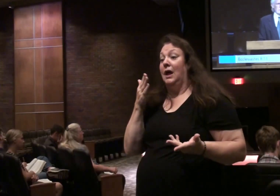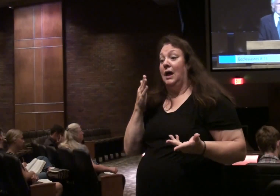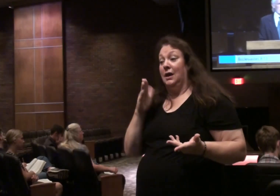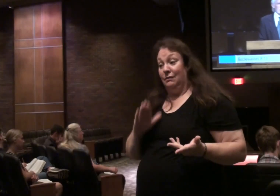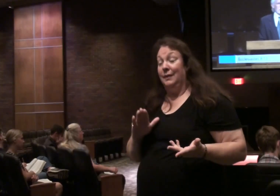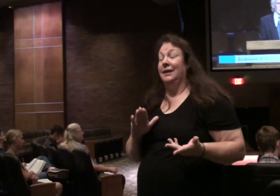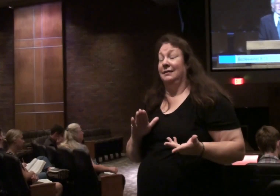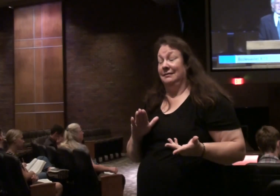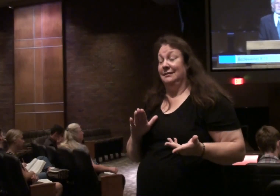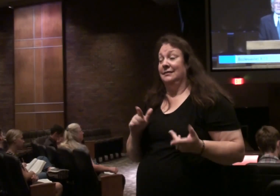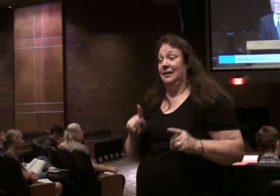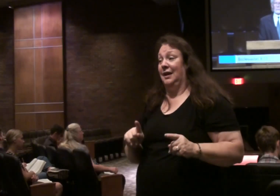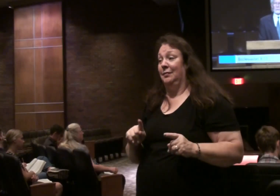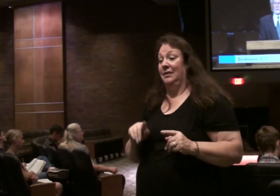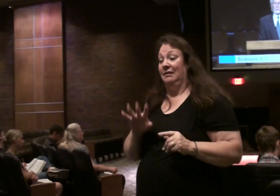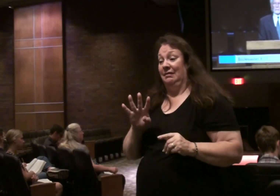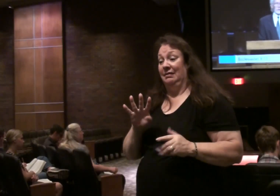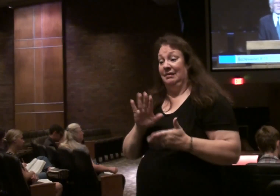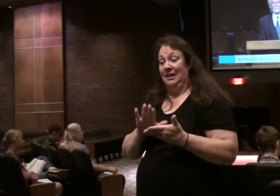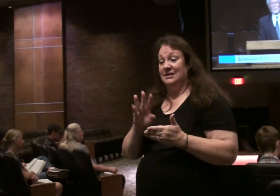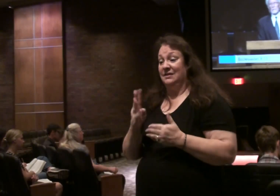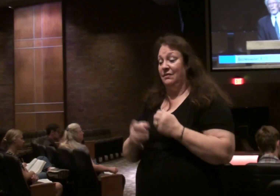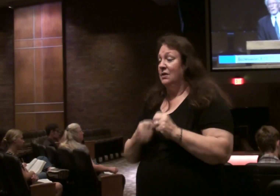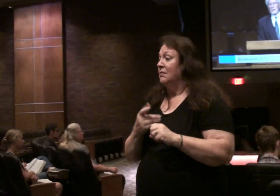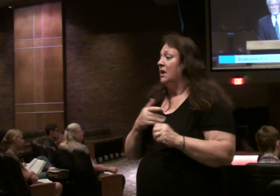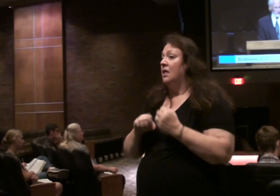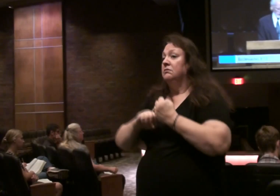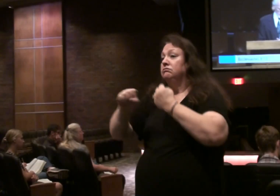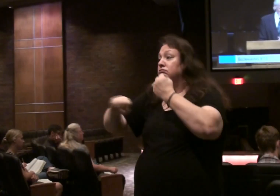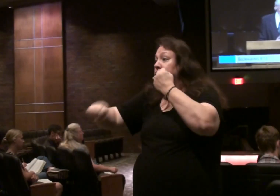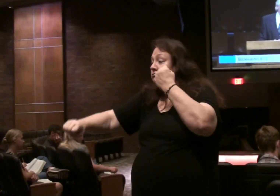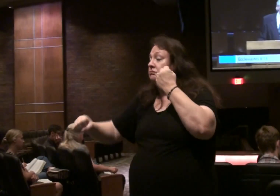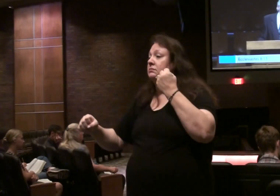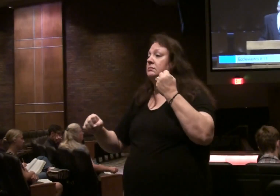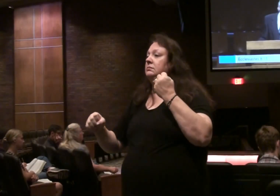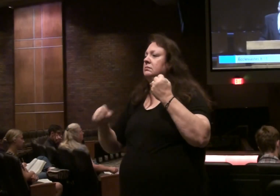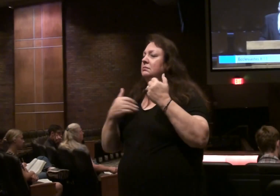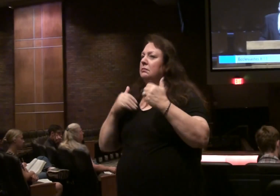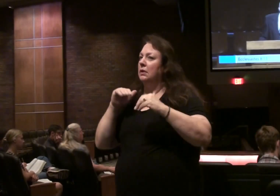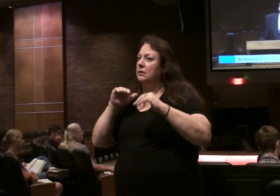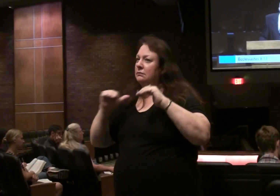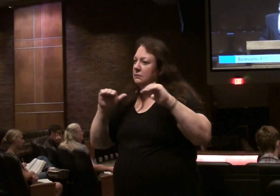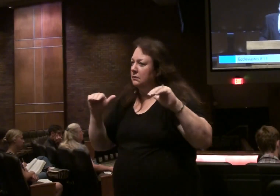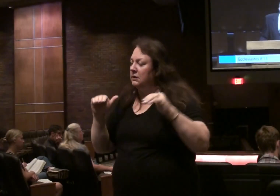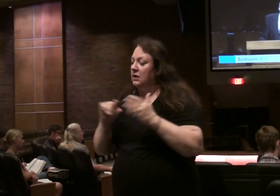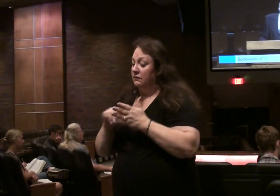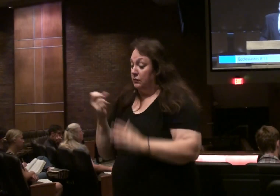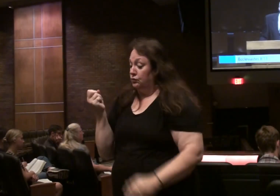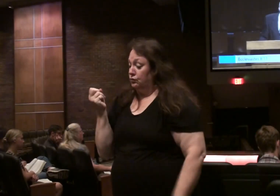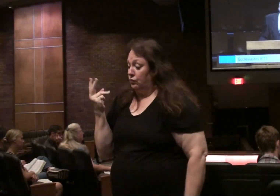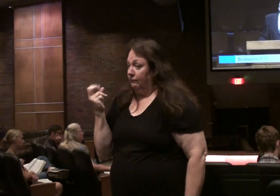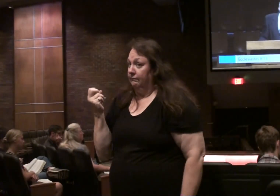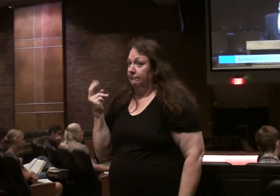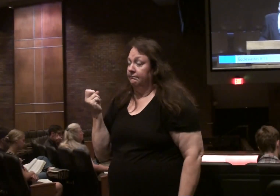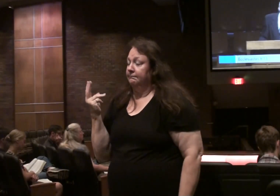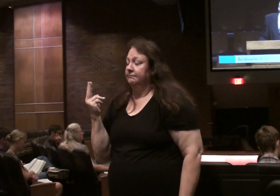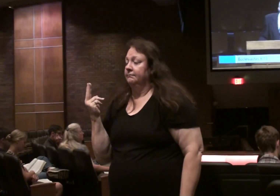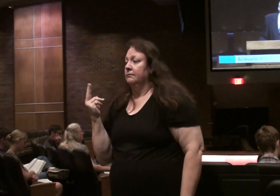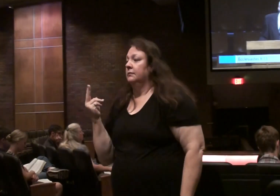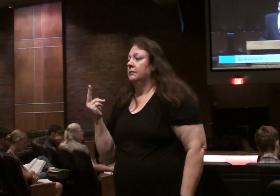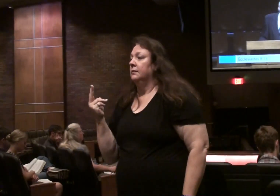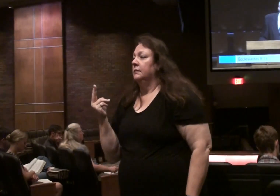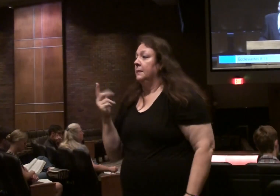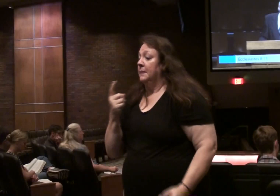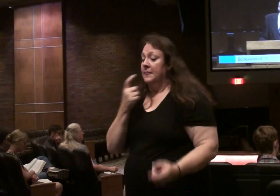those less than 4 years, but others live longer. But you're reminded in verse 12,